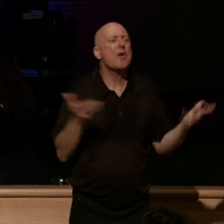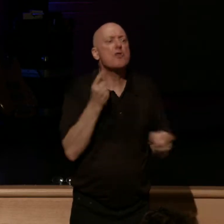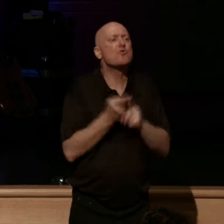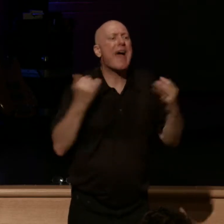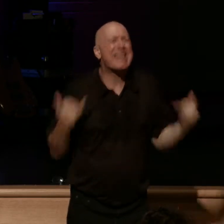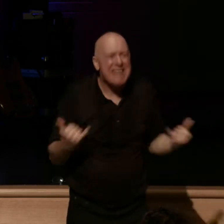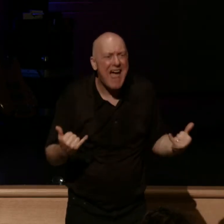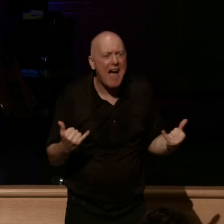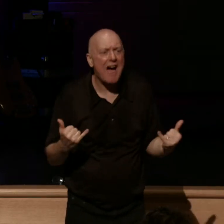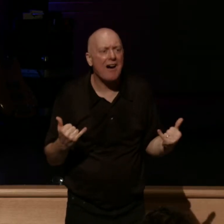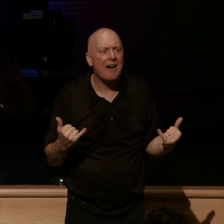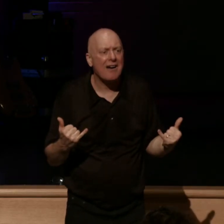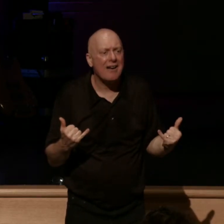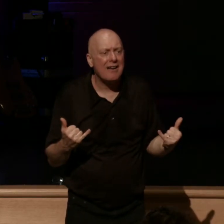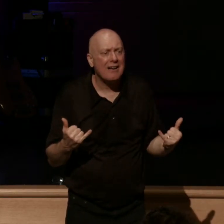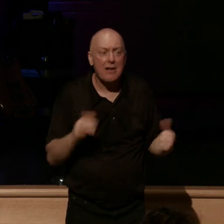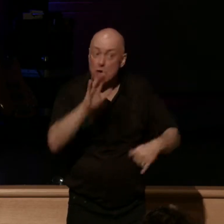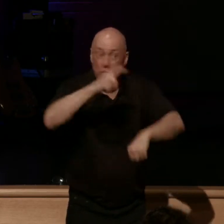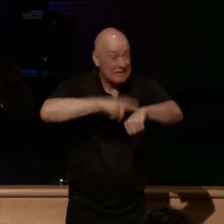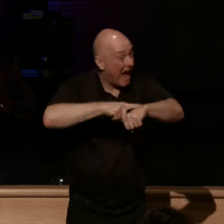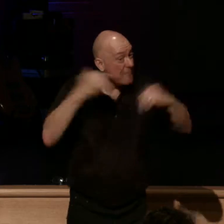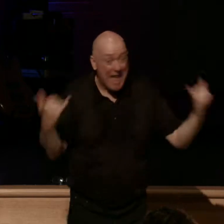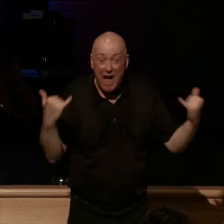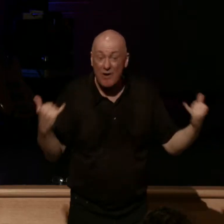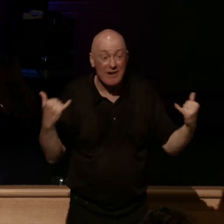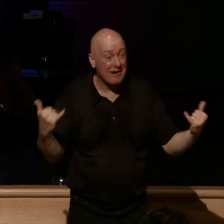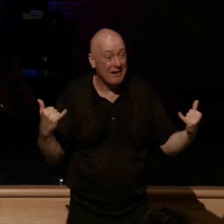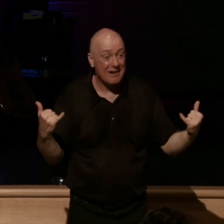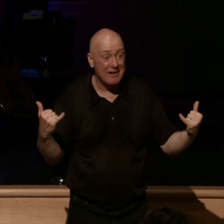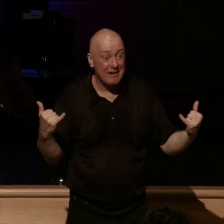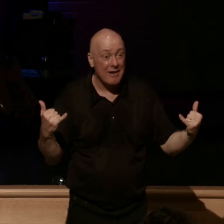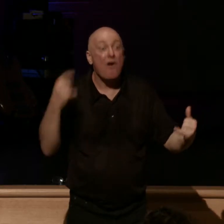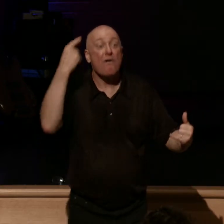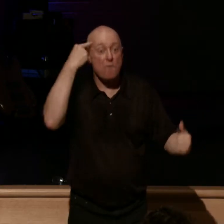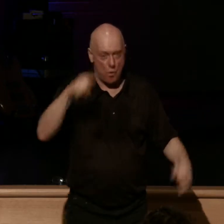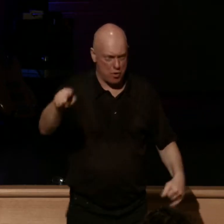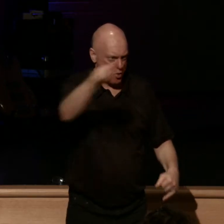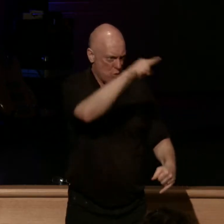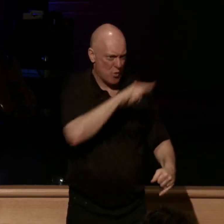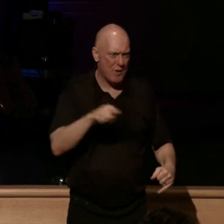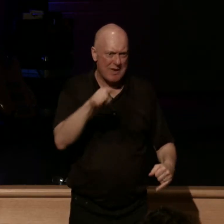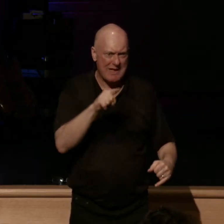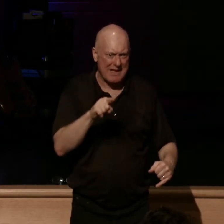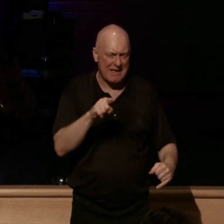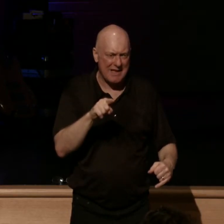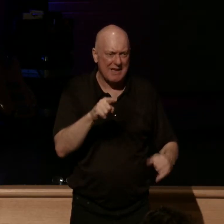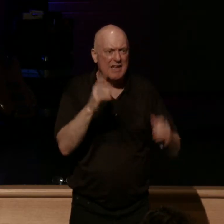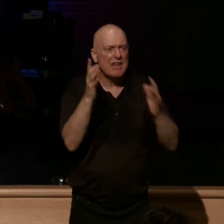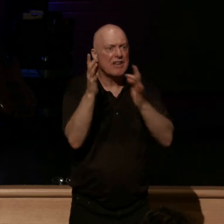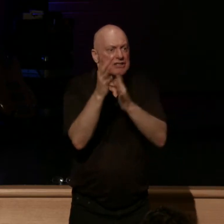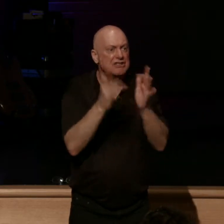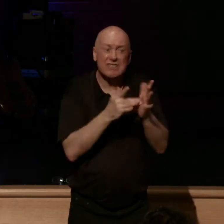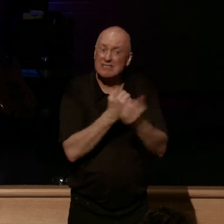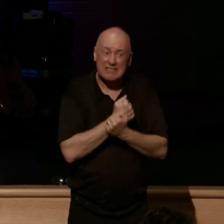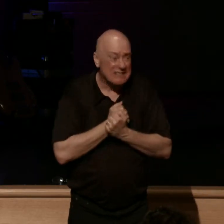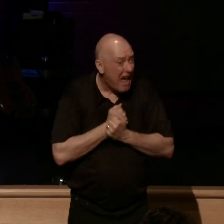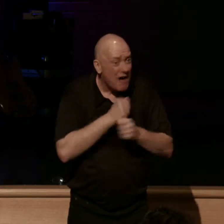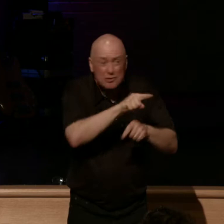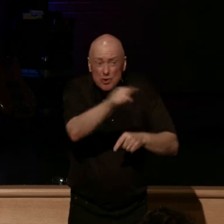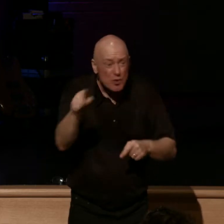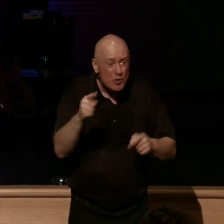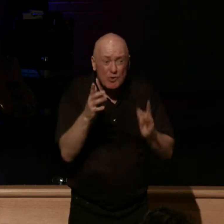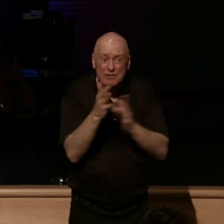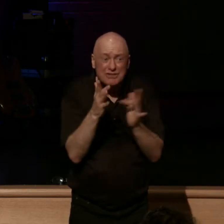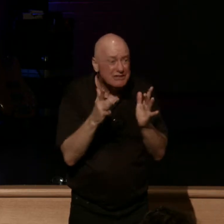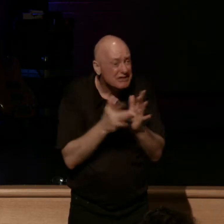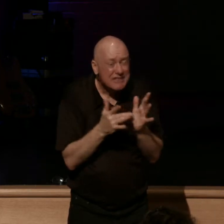right now? This is your moment. This is for you. Jesus is the one who loves you. Jesus